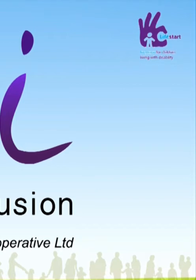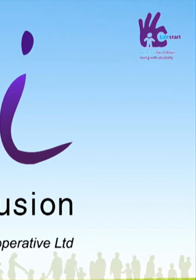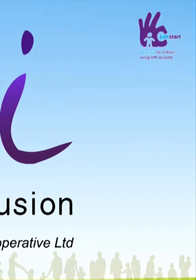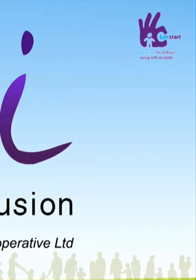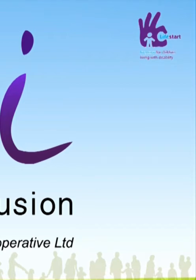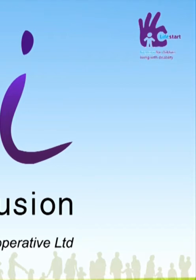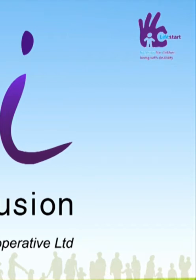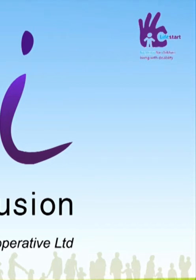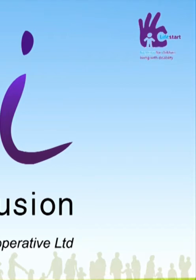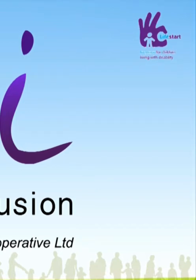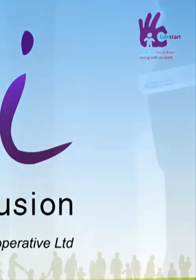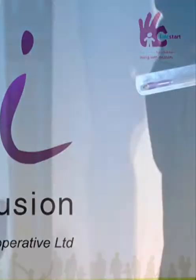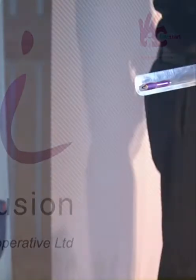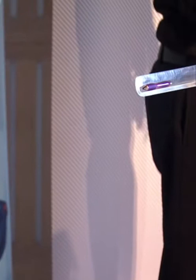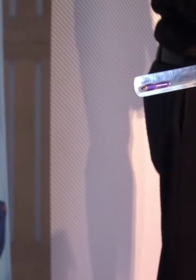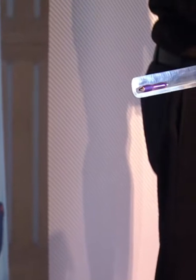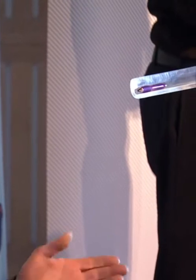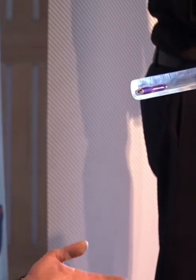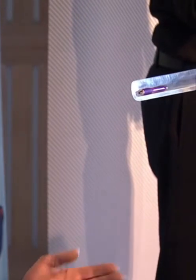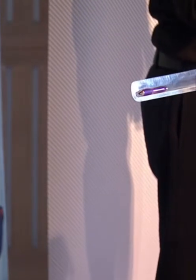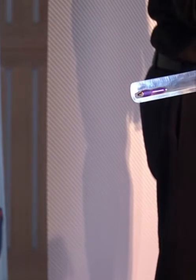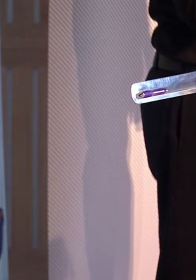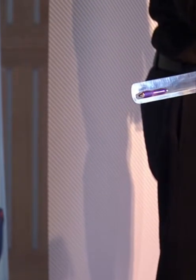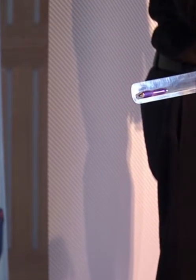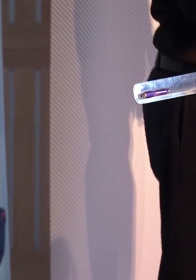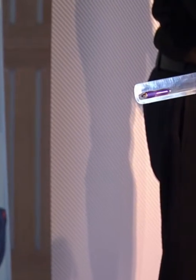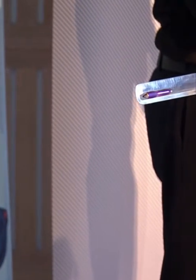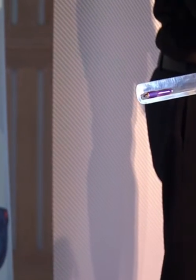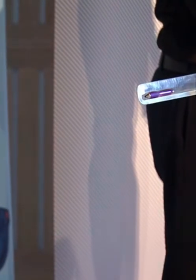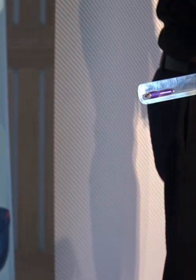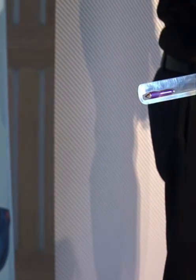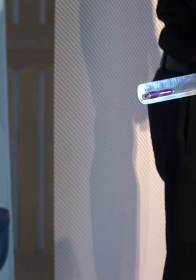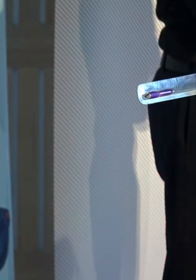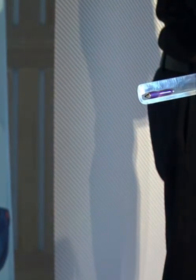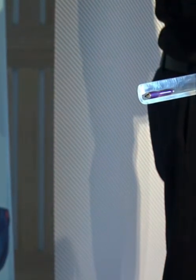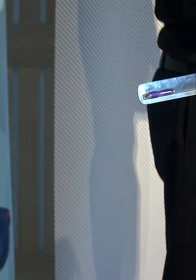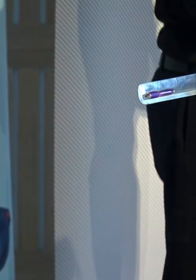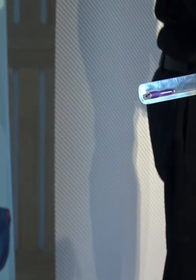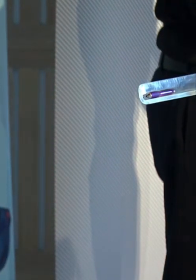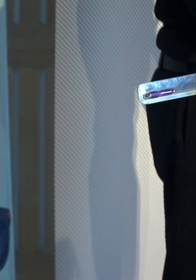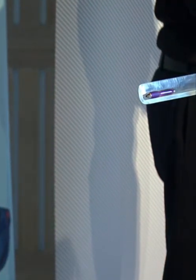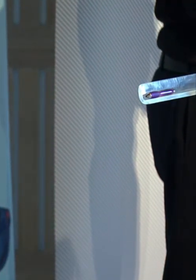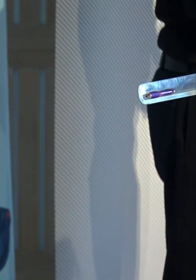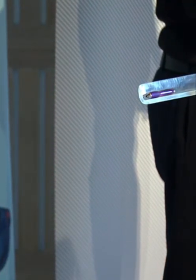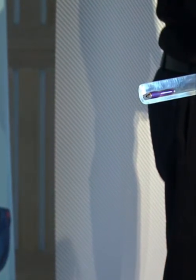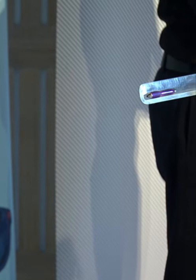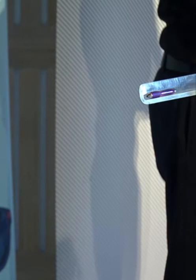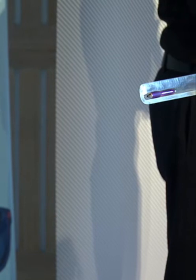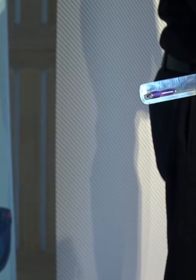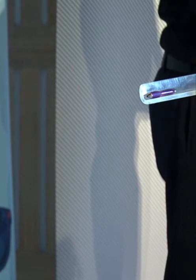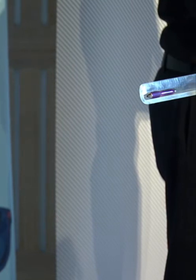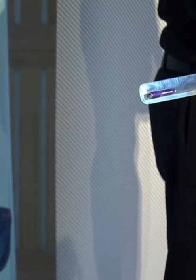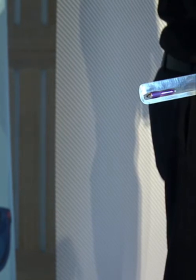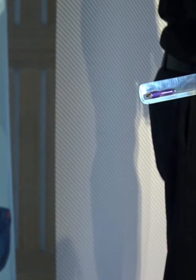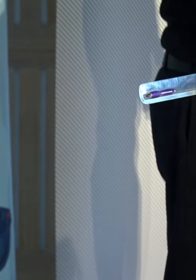is very important. Good morning. Special mention to the Honourable Malcolm Turnbull, Minister for Communications,